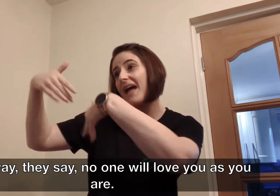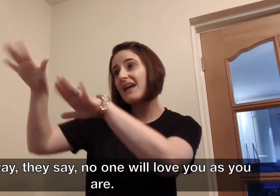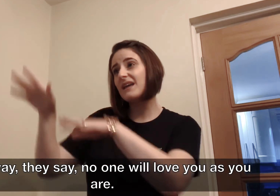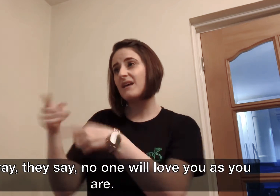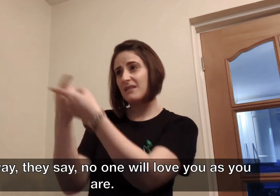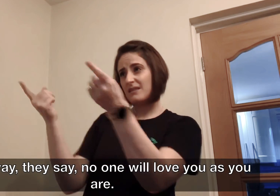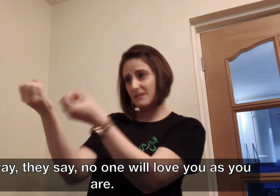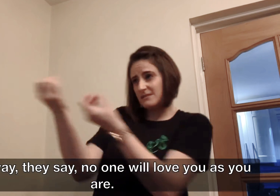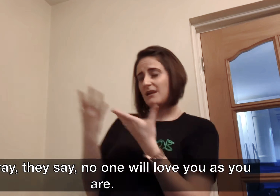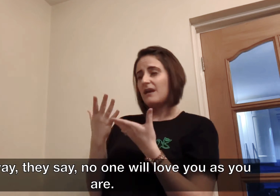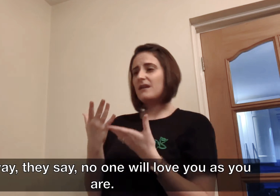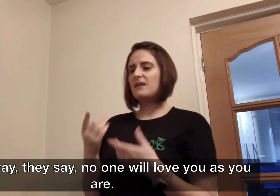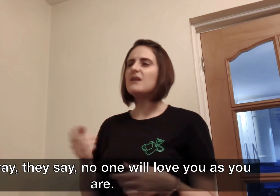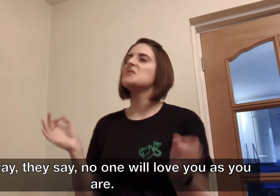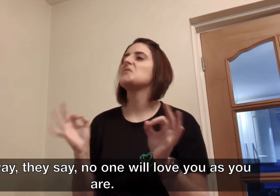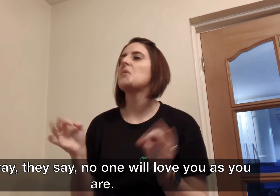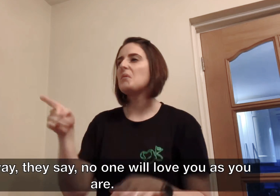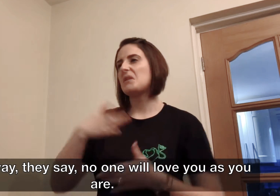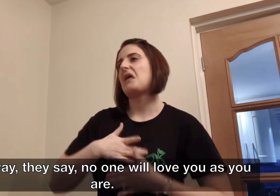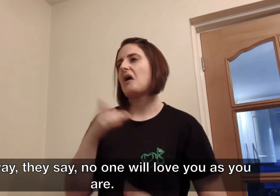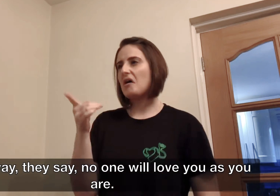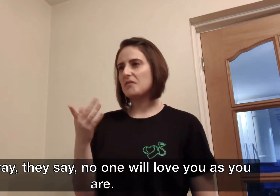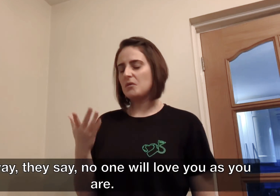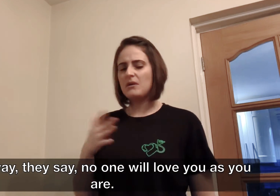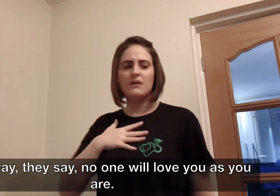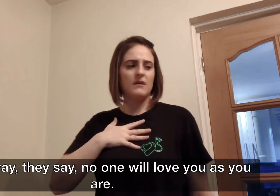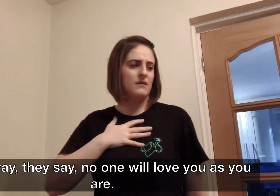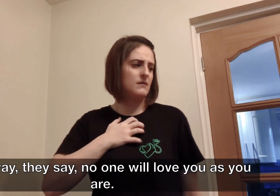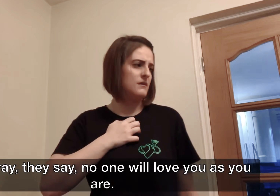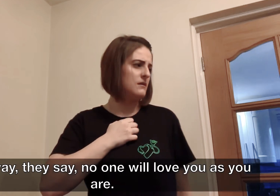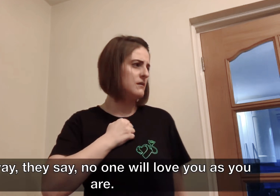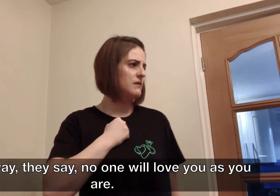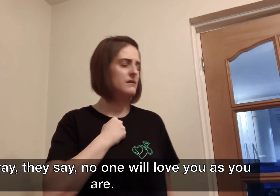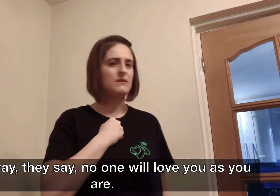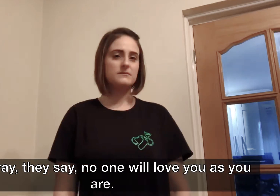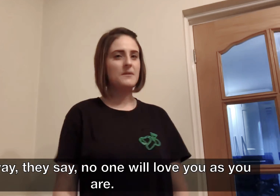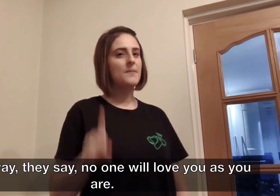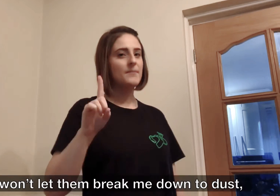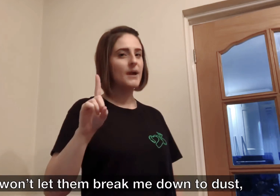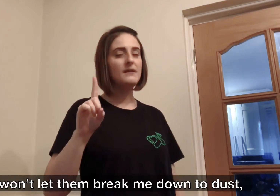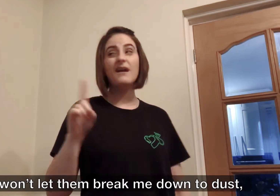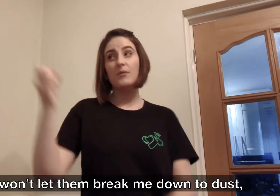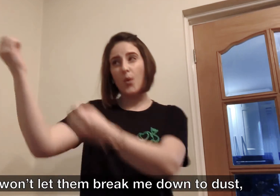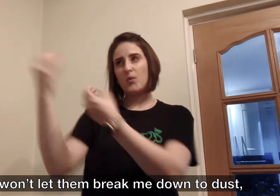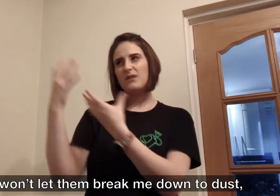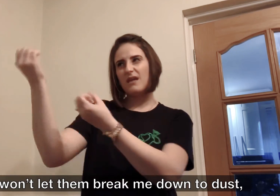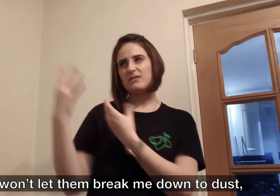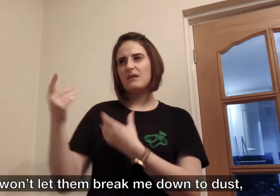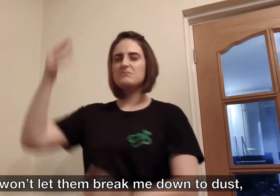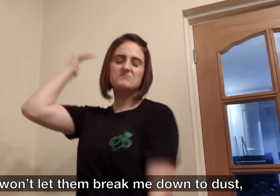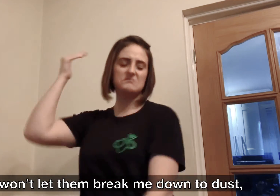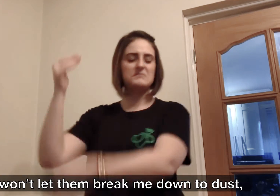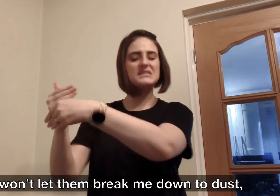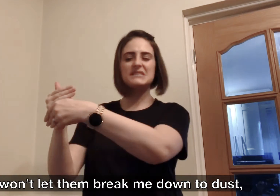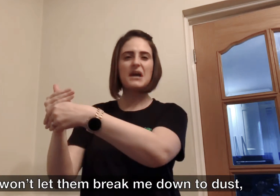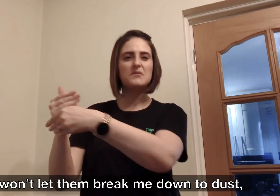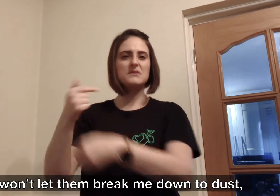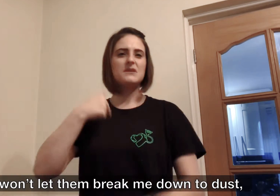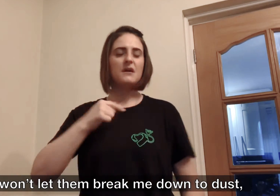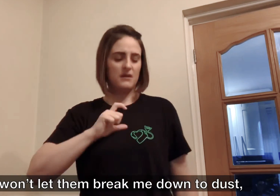they say, no one will love you as you are. But I won't let them break me down to dust. I